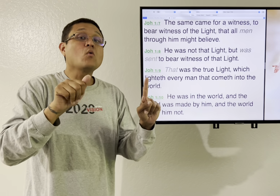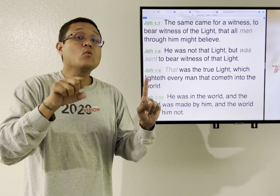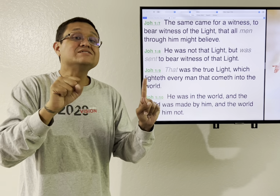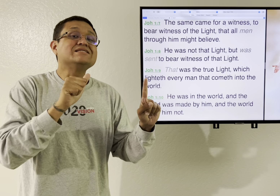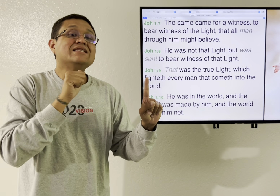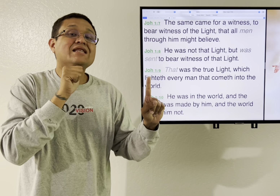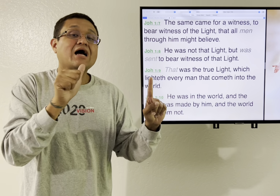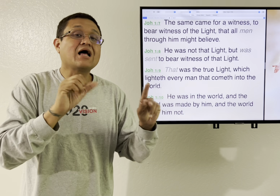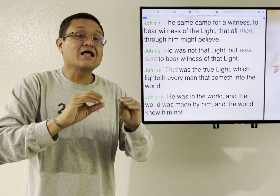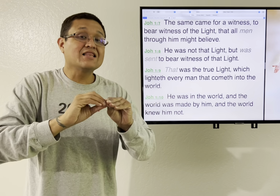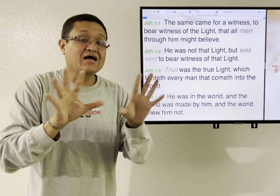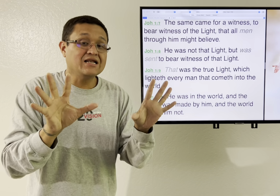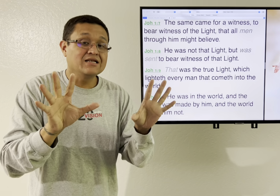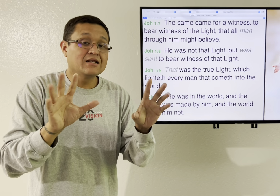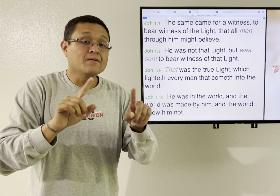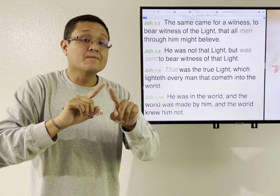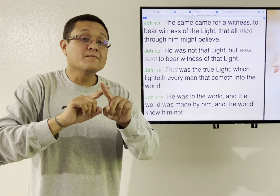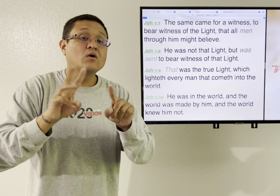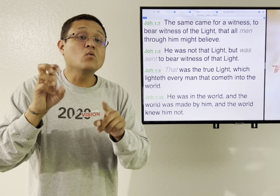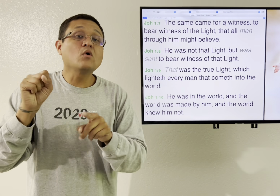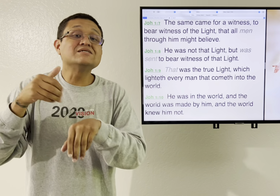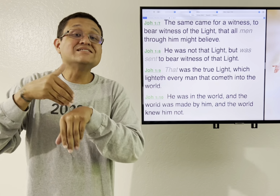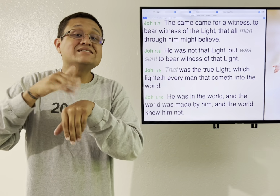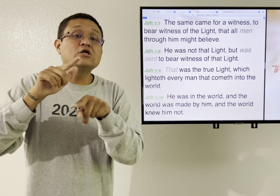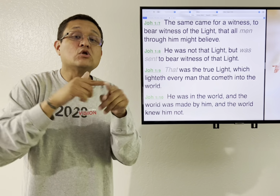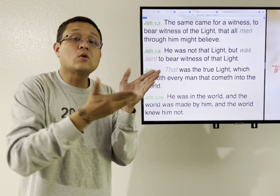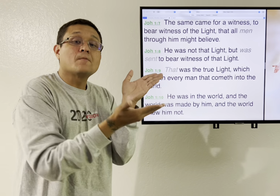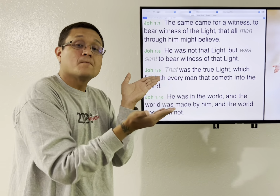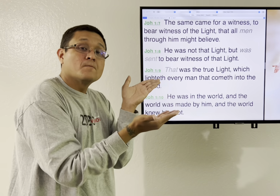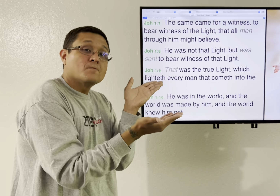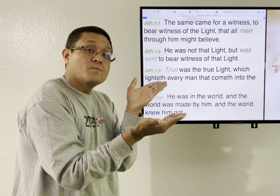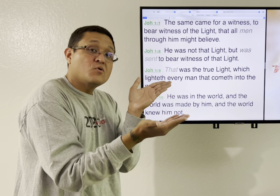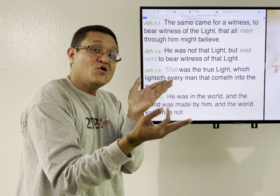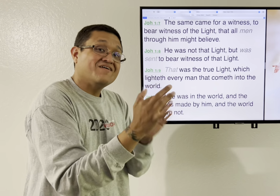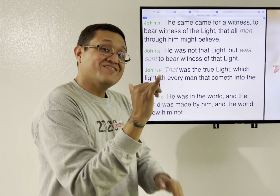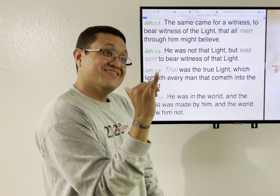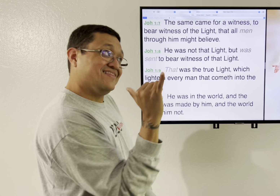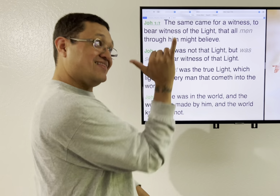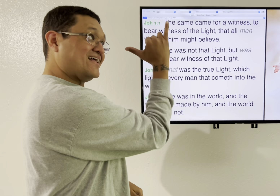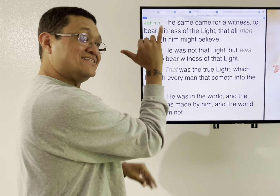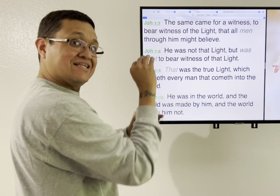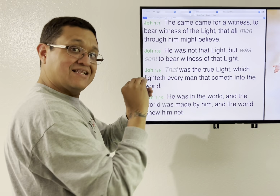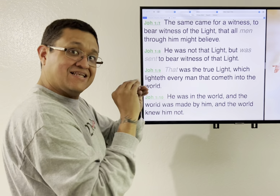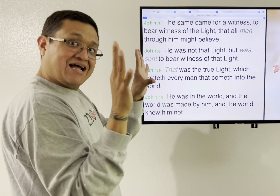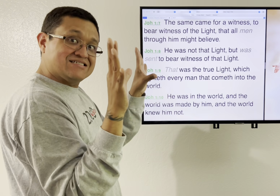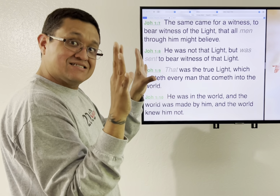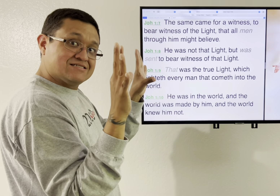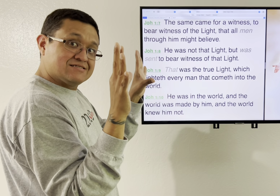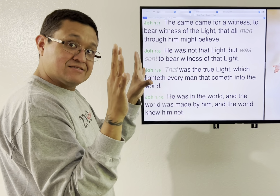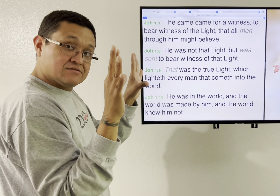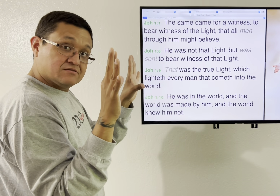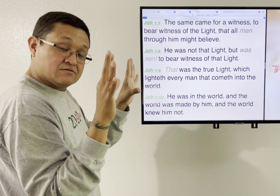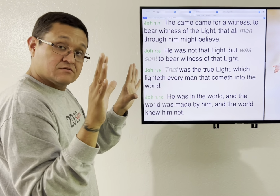He, meaning John the Baptist, was not that light, but was sent to bear witness of that light.